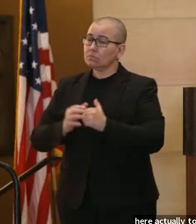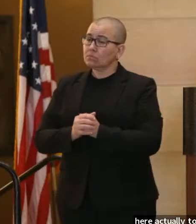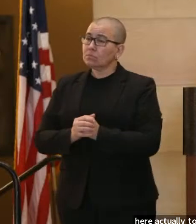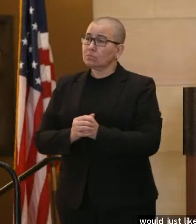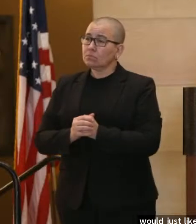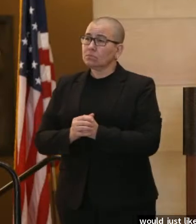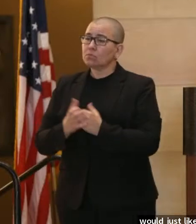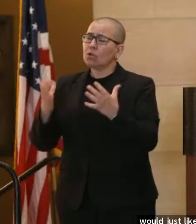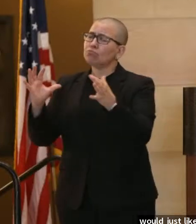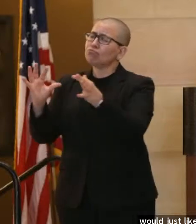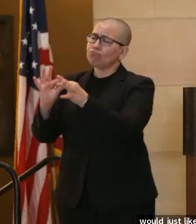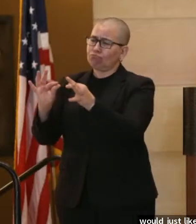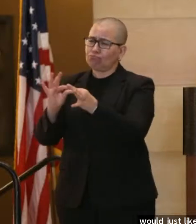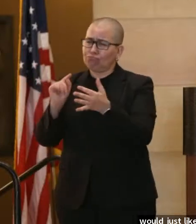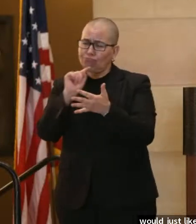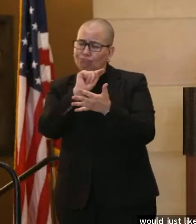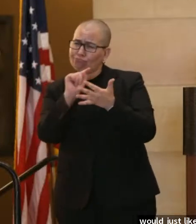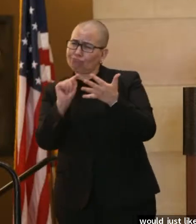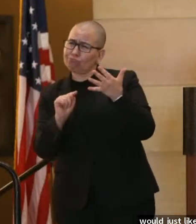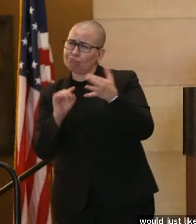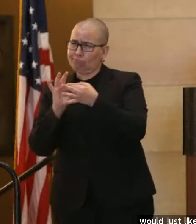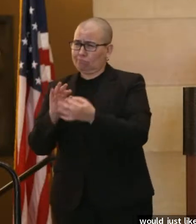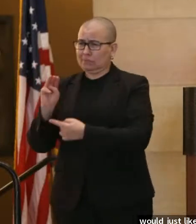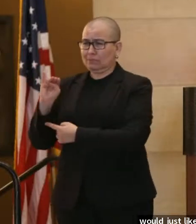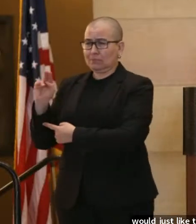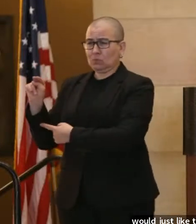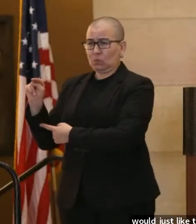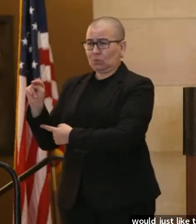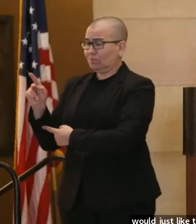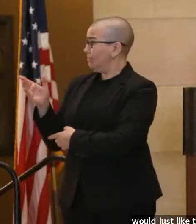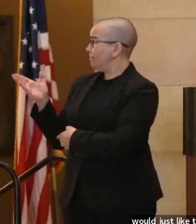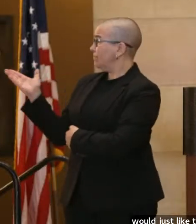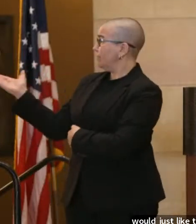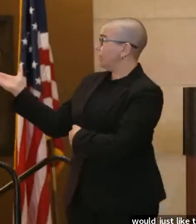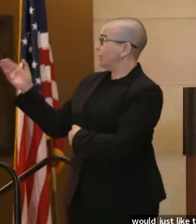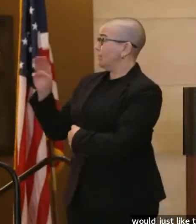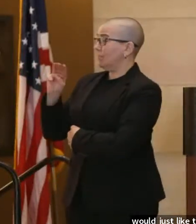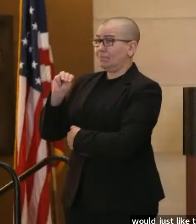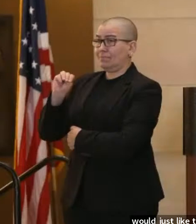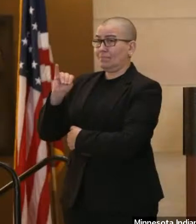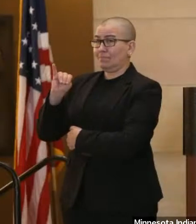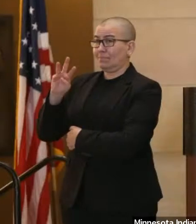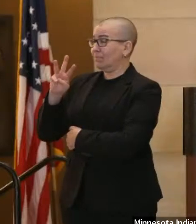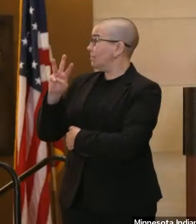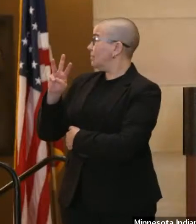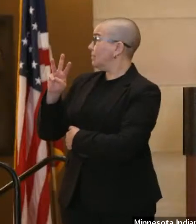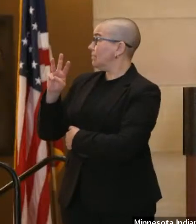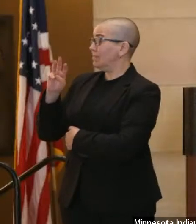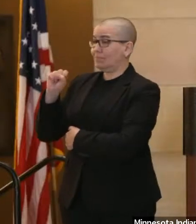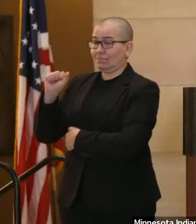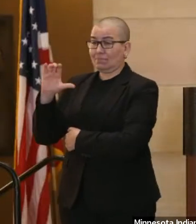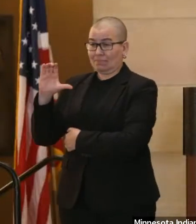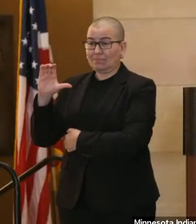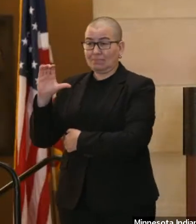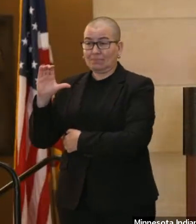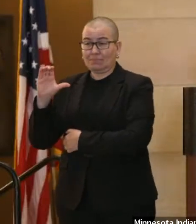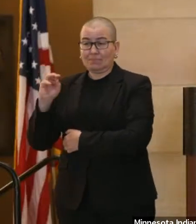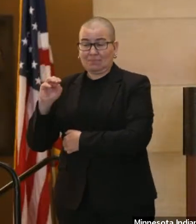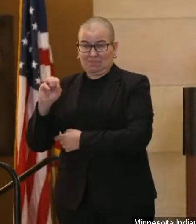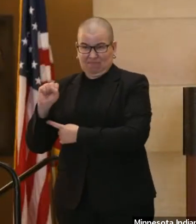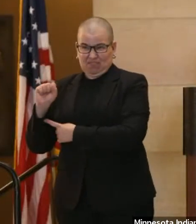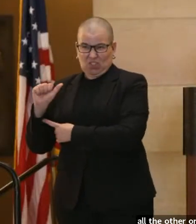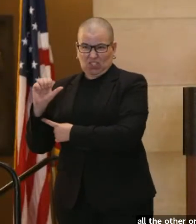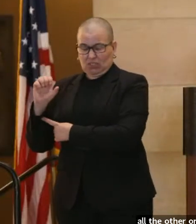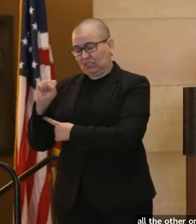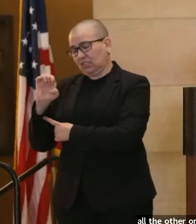the Minnesota Indian Women Sexual Assault Coalition and all the other organizations that are here on behalf of the women